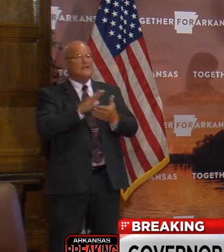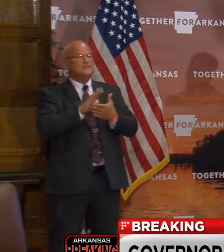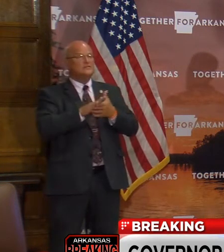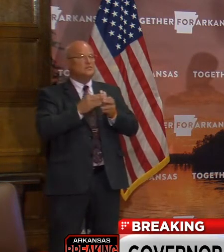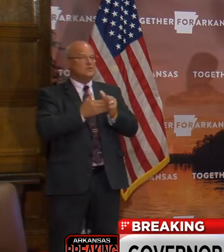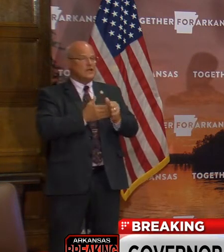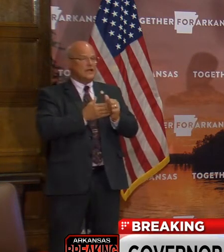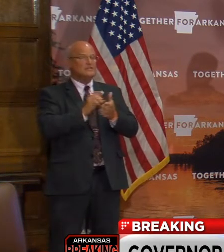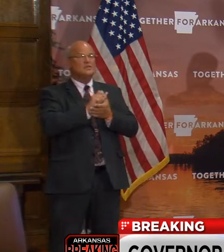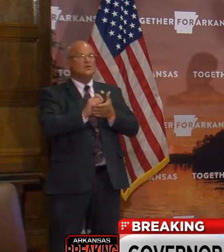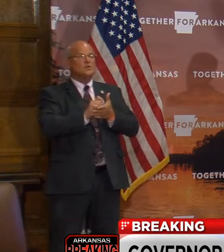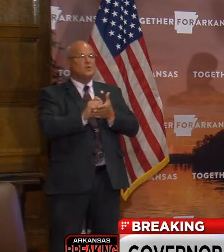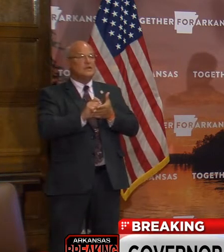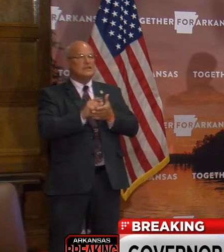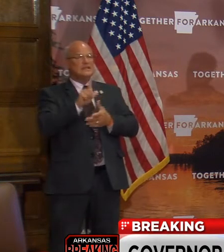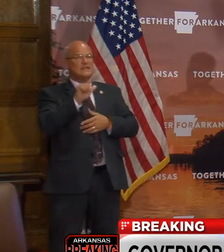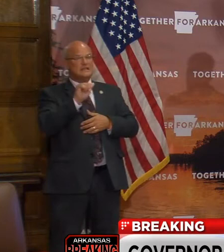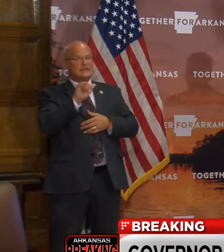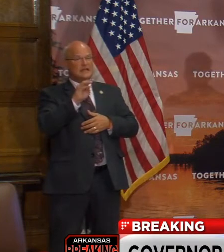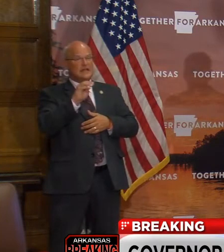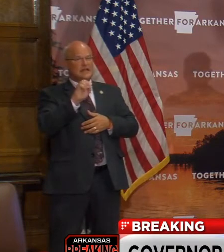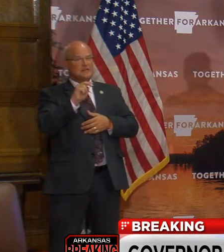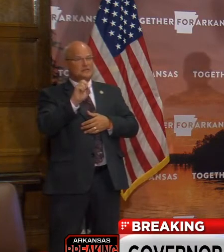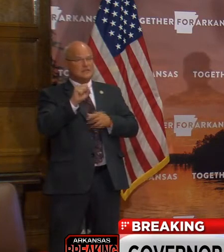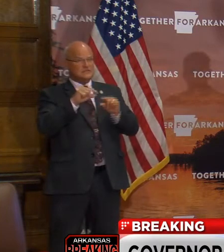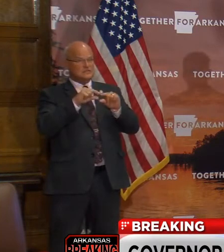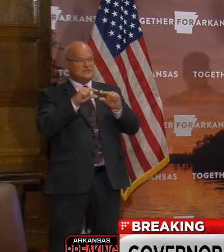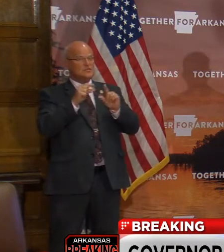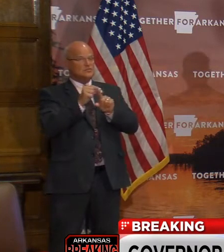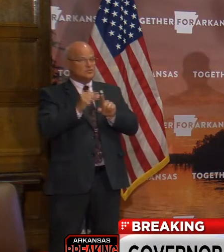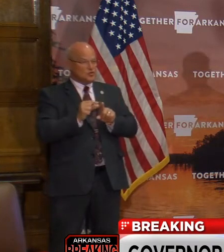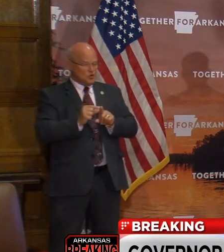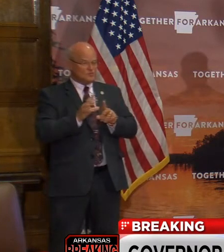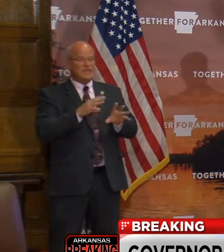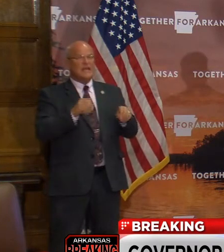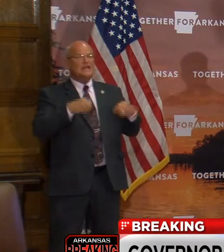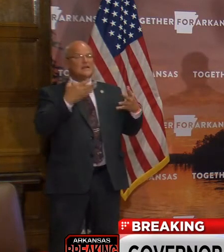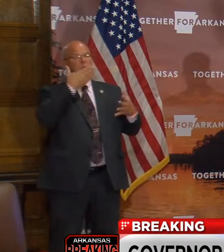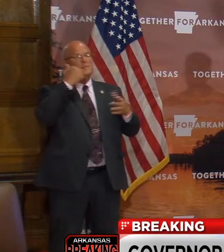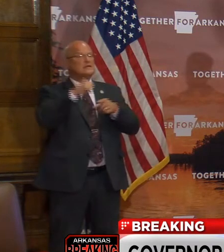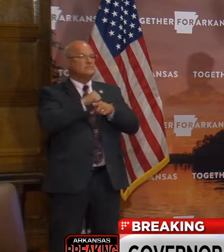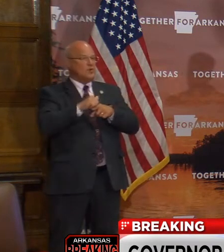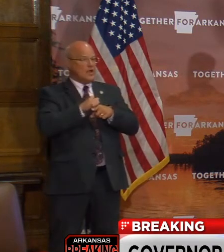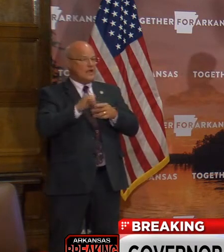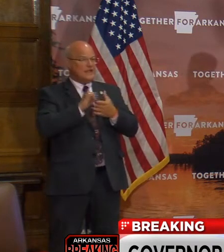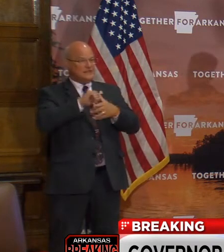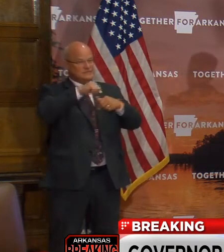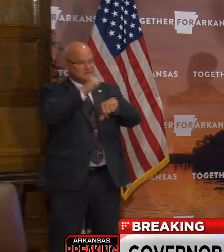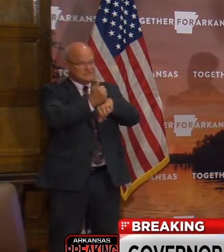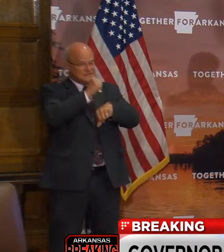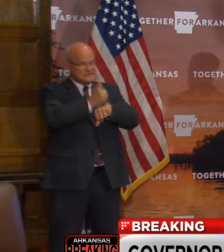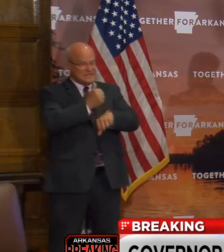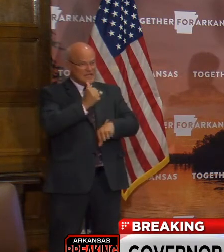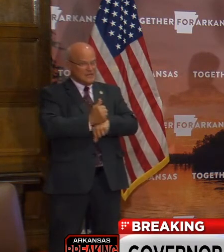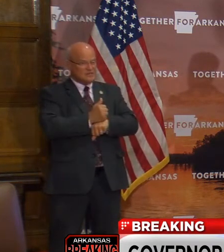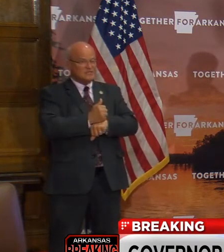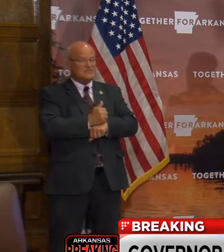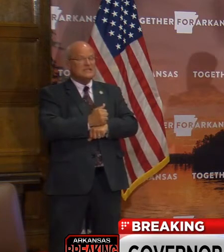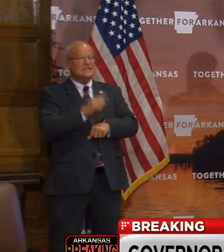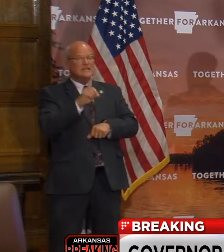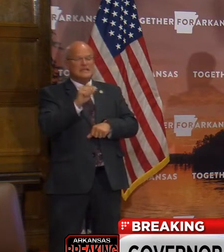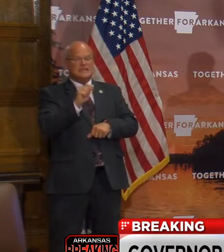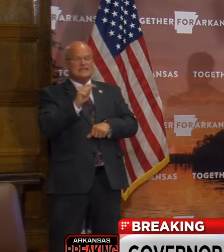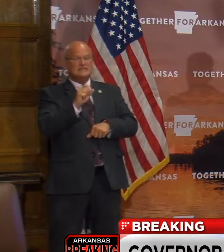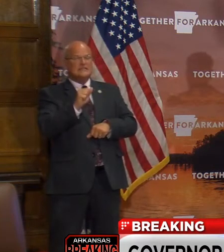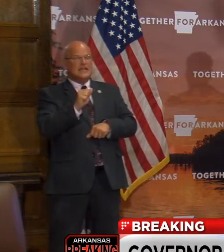is written in lay terms and provides a variety of best practices that have been established in a data-driven